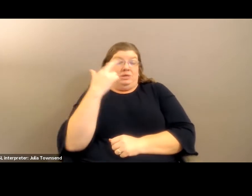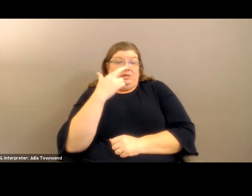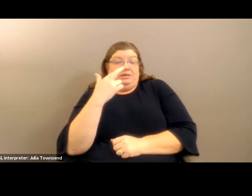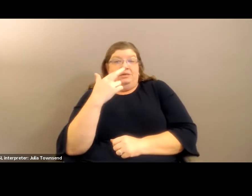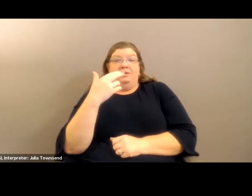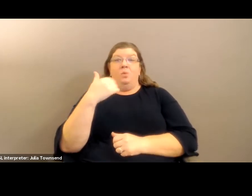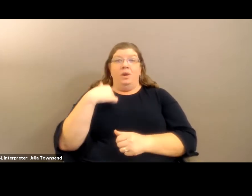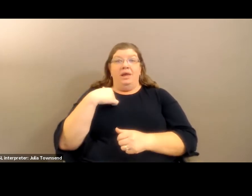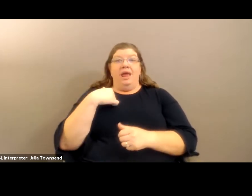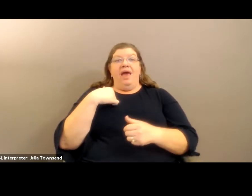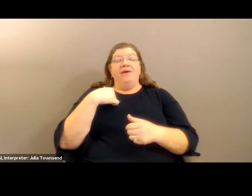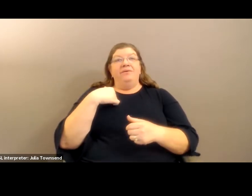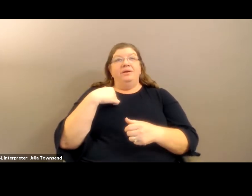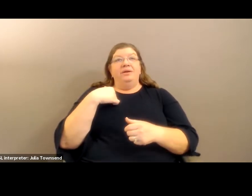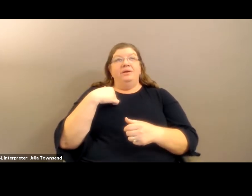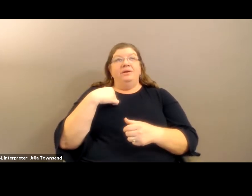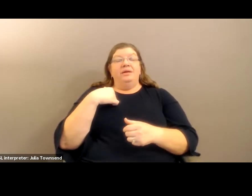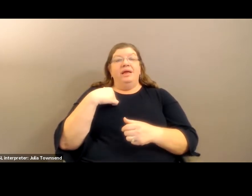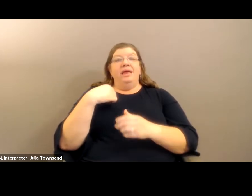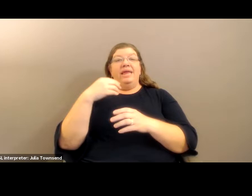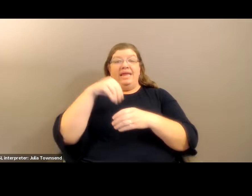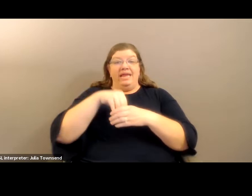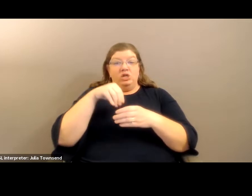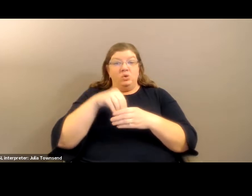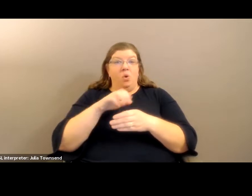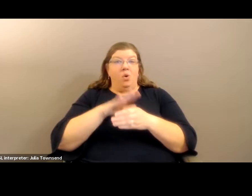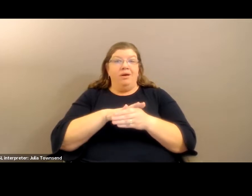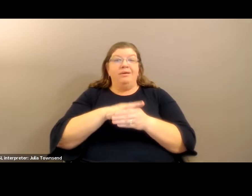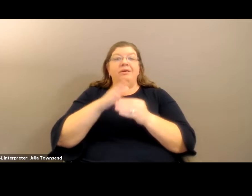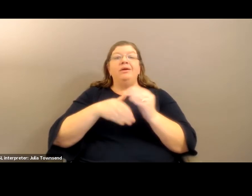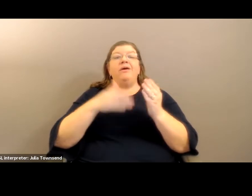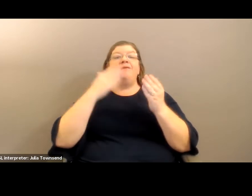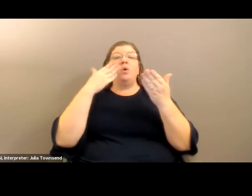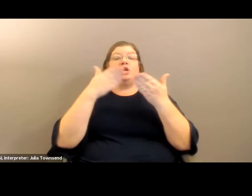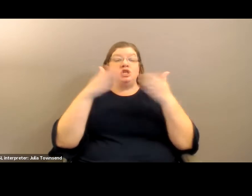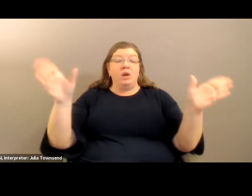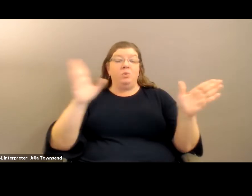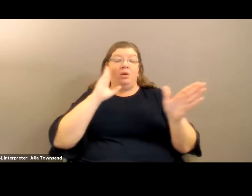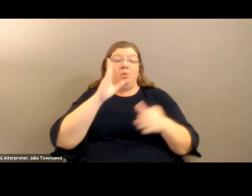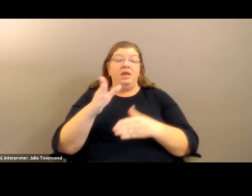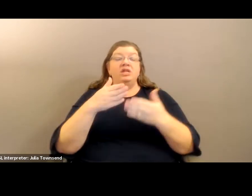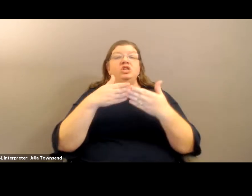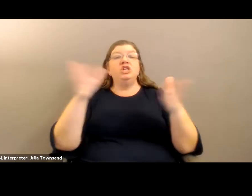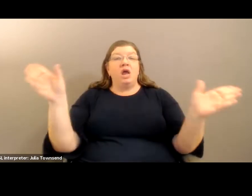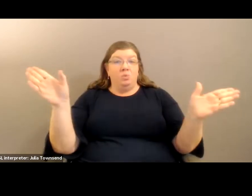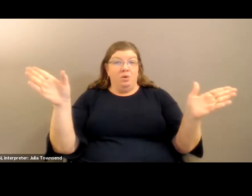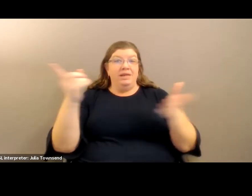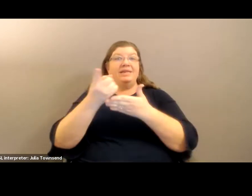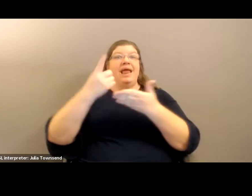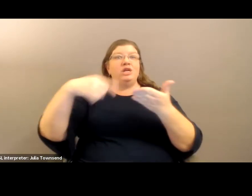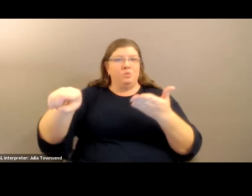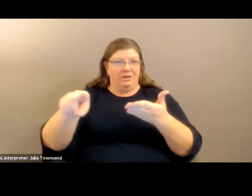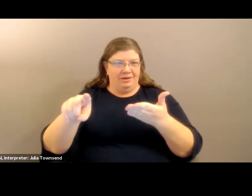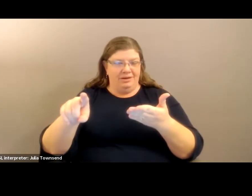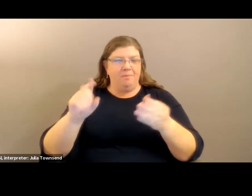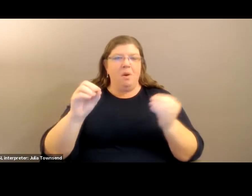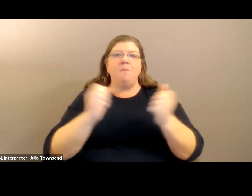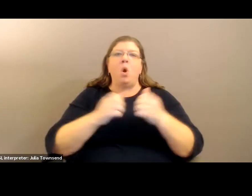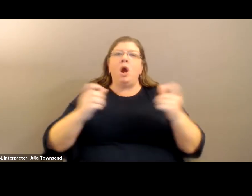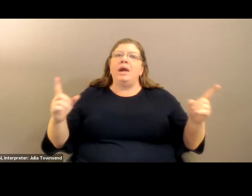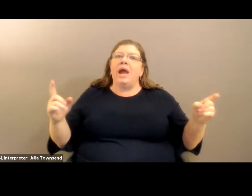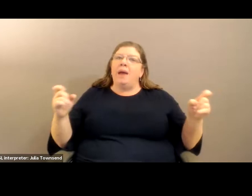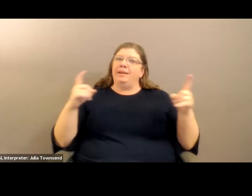the cessation of the mask mandate indoors for the general public next week, but it's a much more